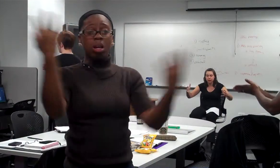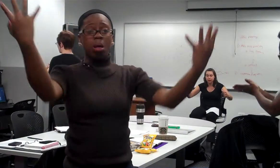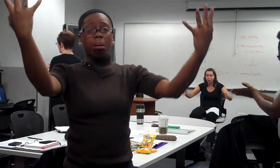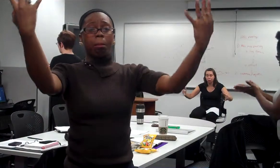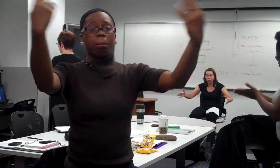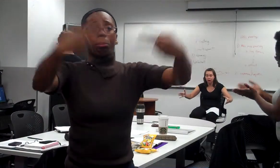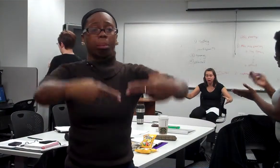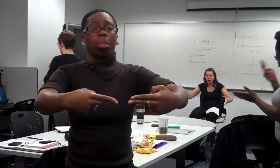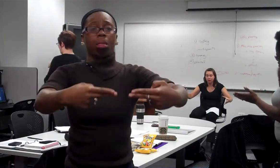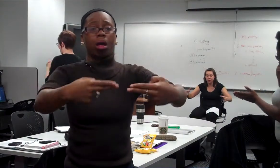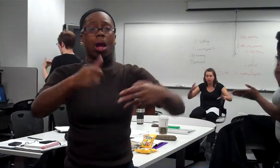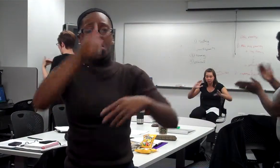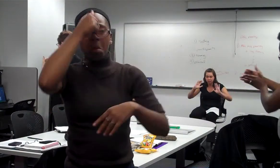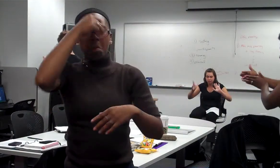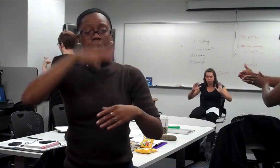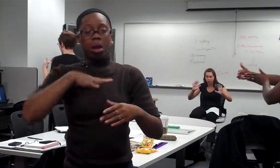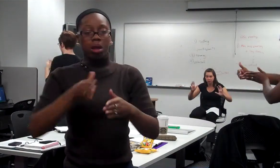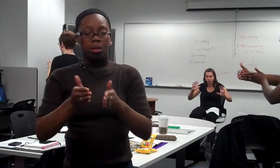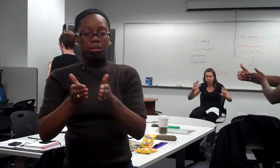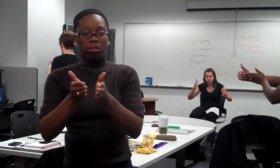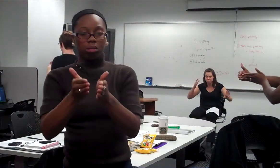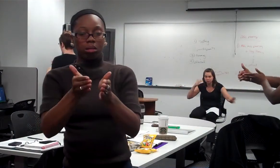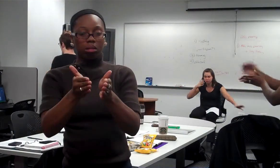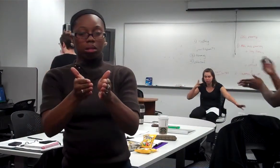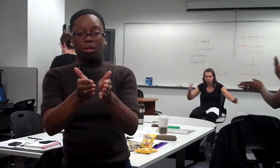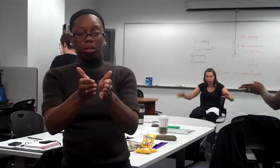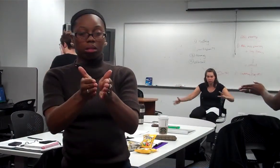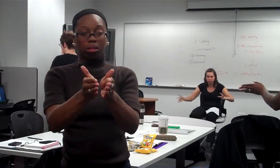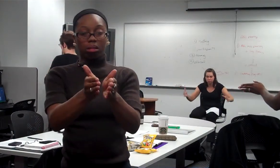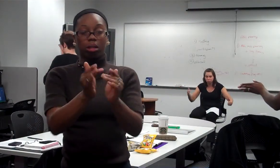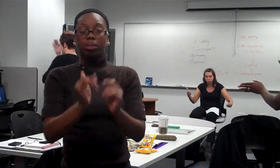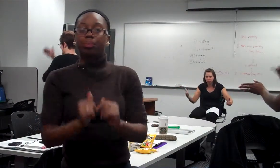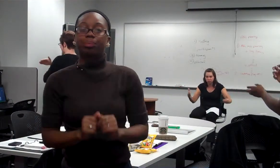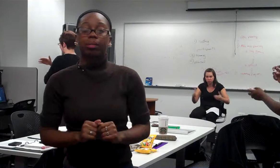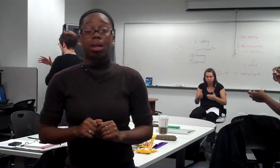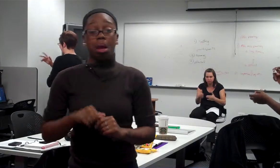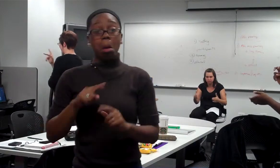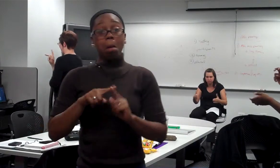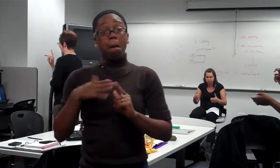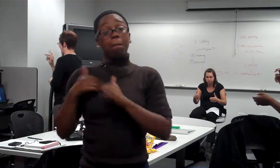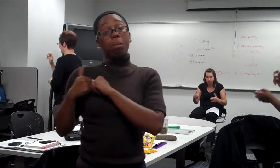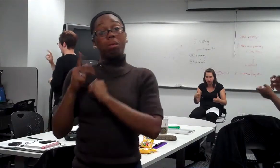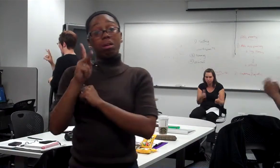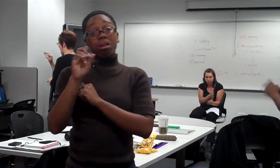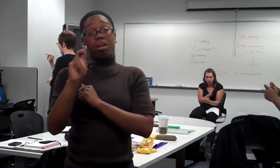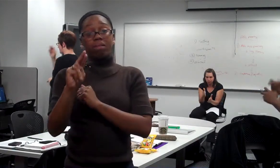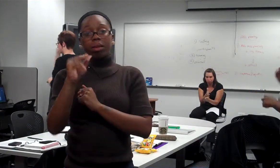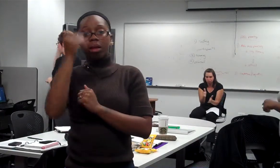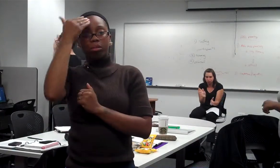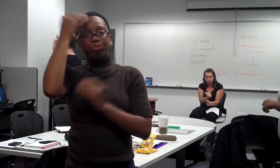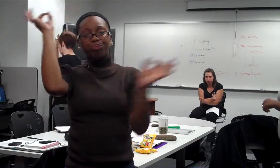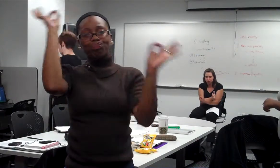hell out of the way? And Kevin doesn't realize the severity of the situation, because somebody's going to careen with